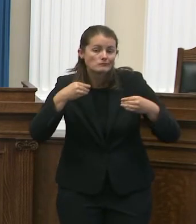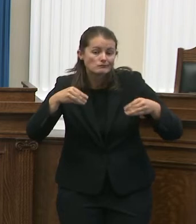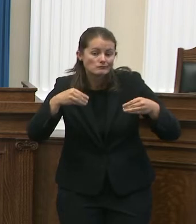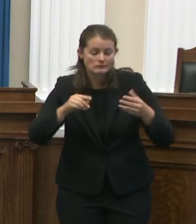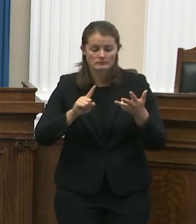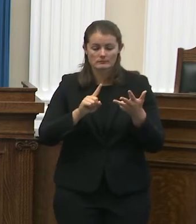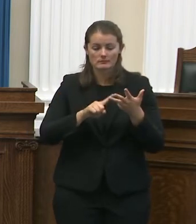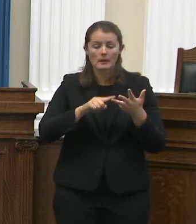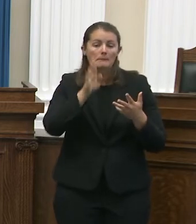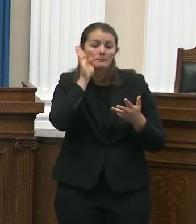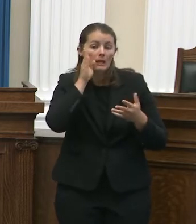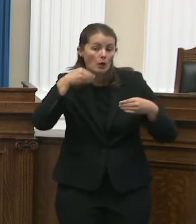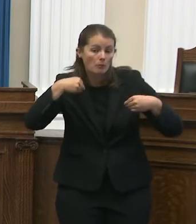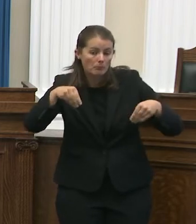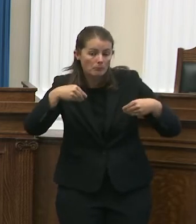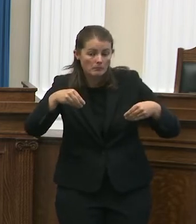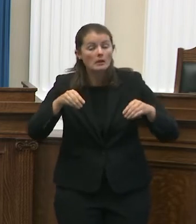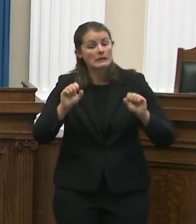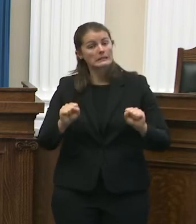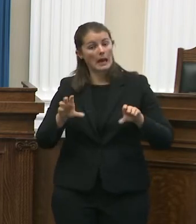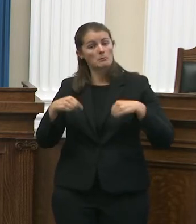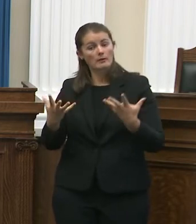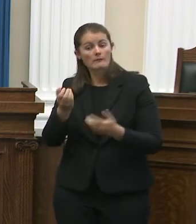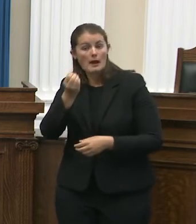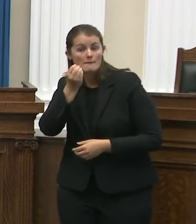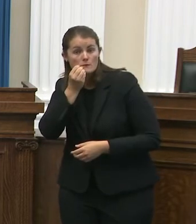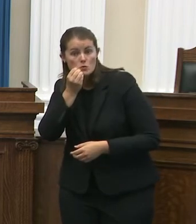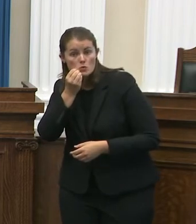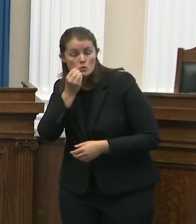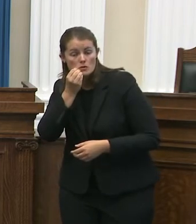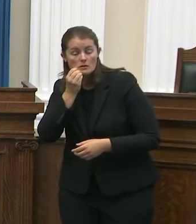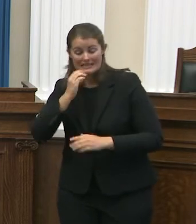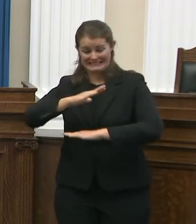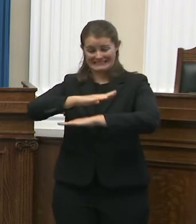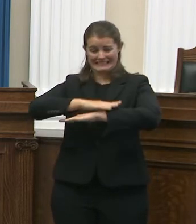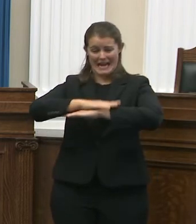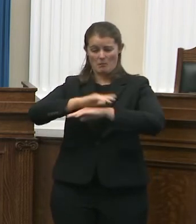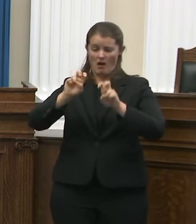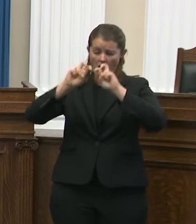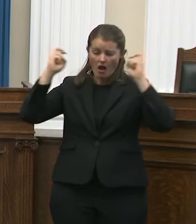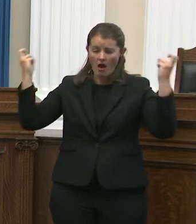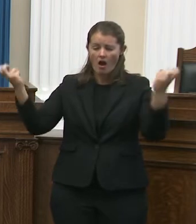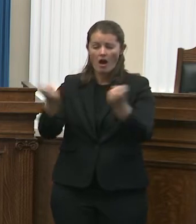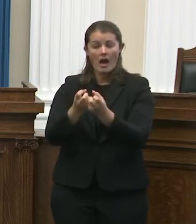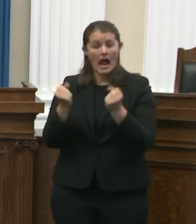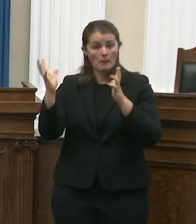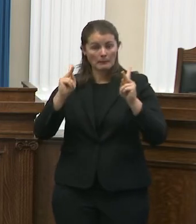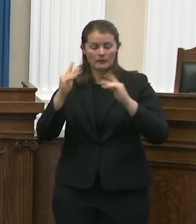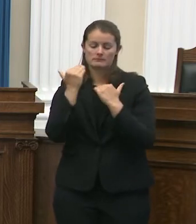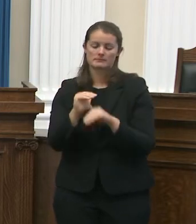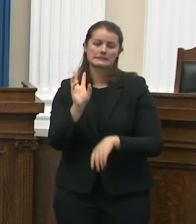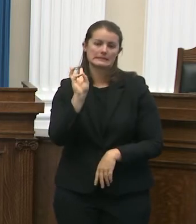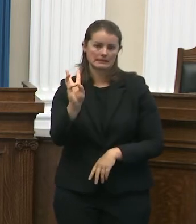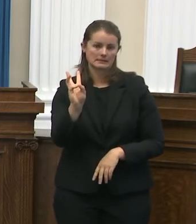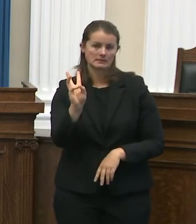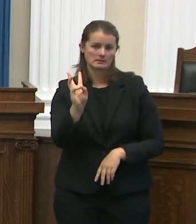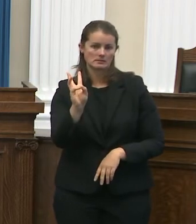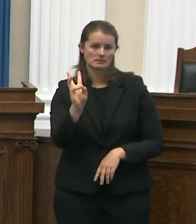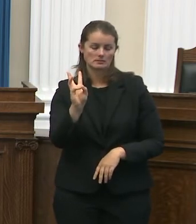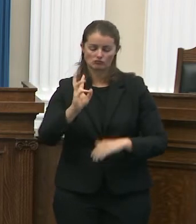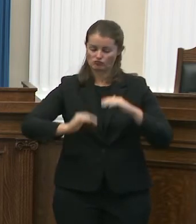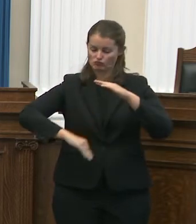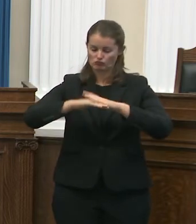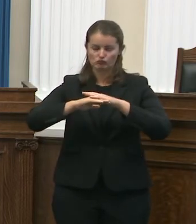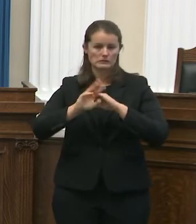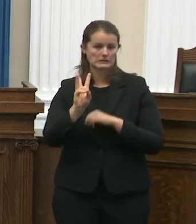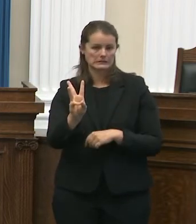food, may not seat parties larger than six people, indoors or outdoors. And while this directive